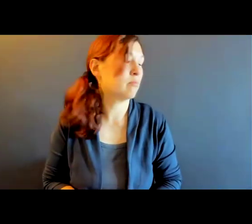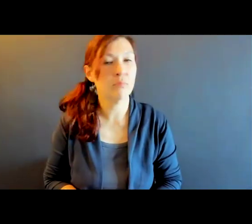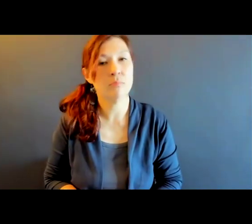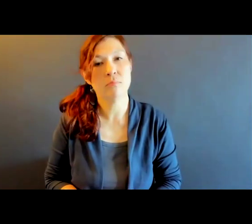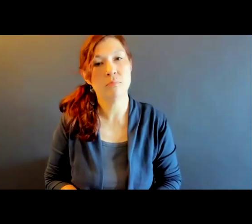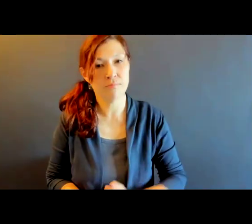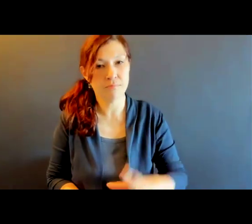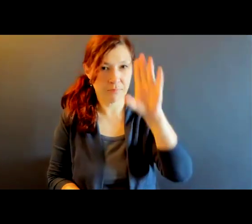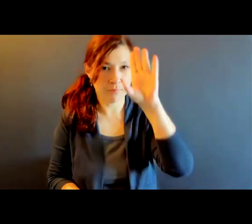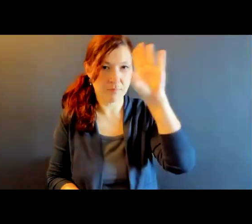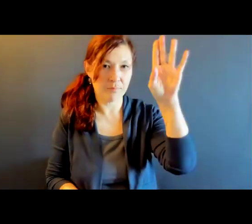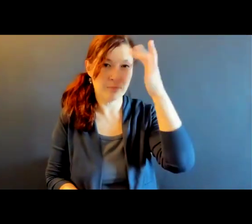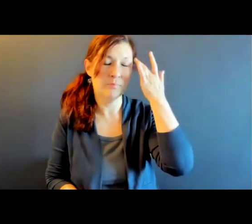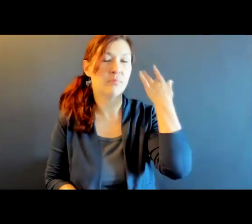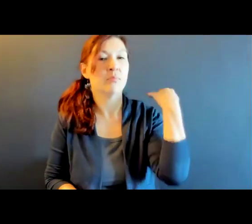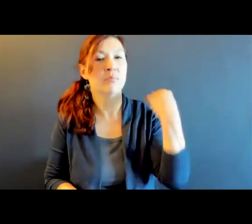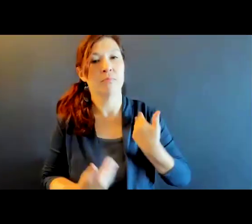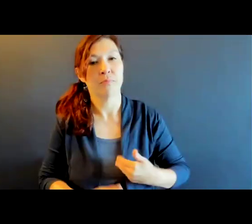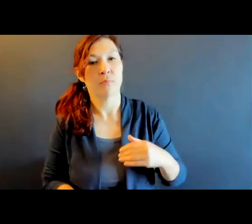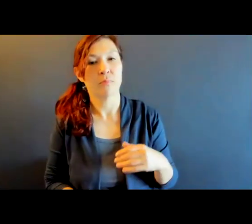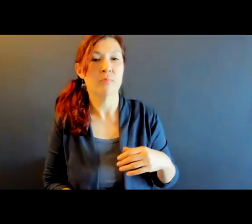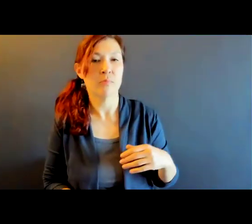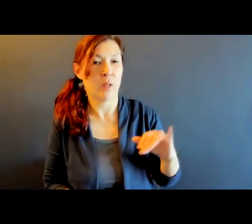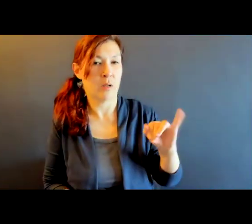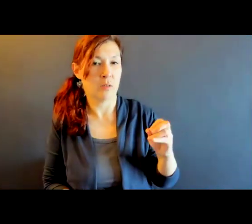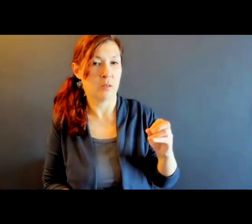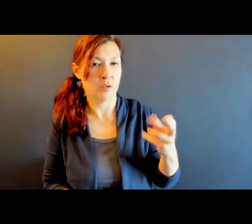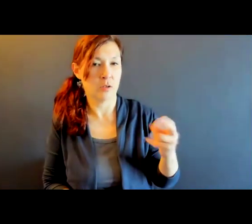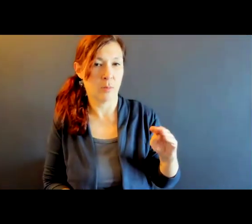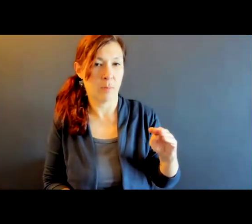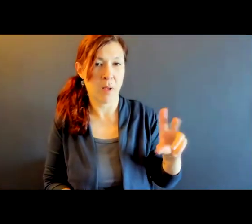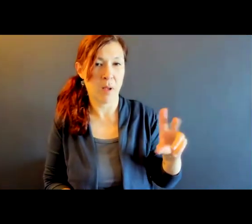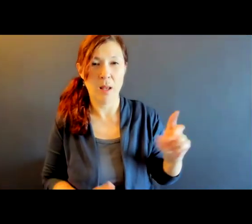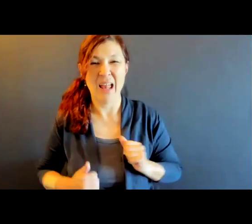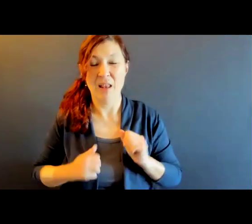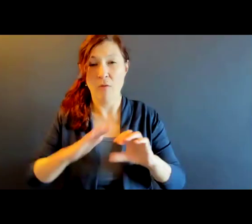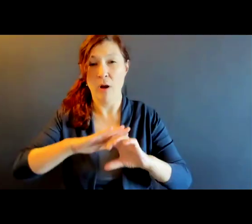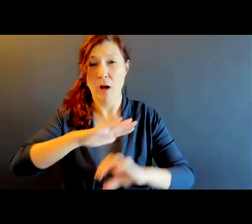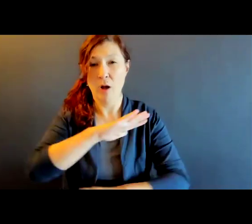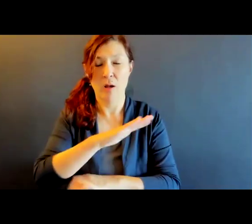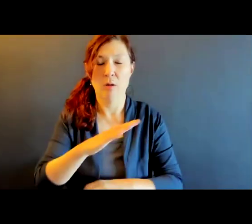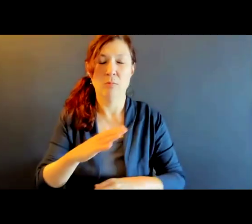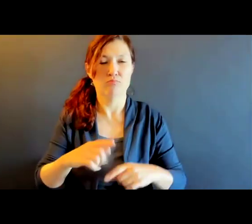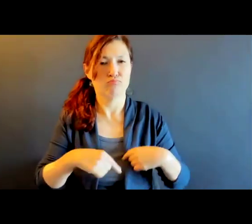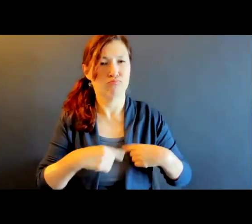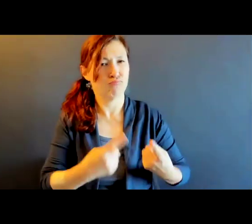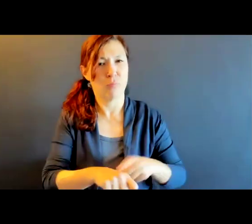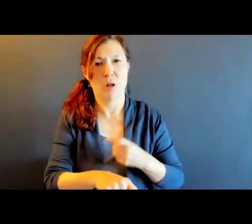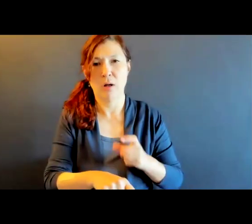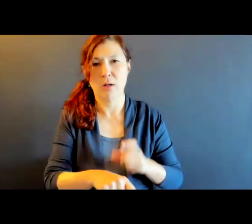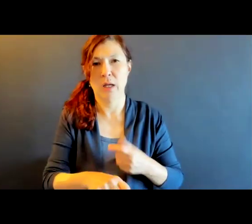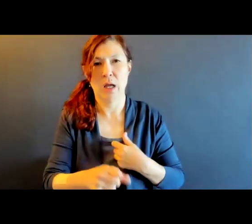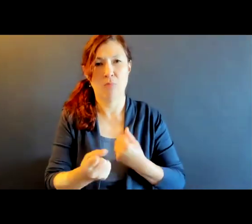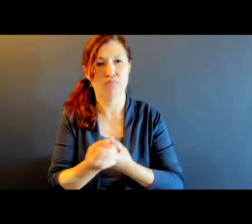Good evening. My name is John Mudd. I'm a resident of Cambridge, a longtime education advocate in Boston, and the grandfather